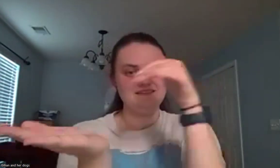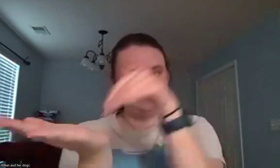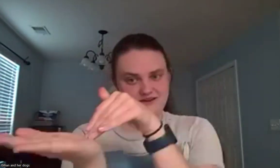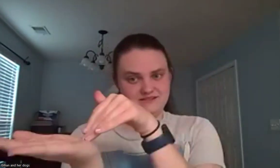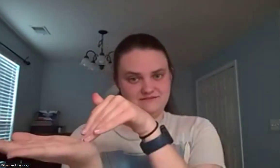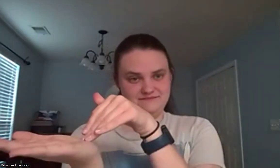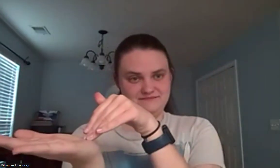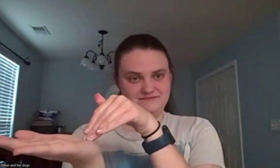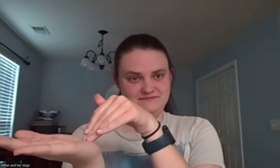100,000.